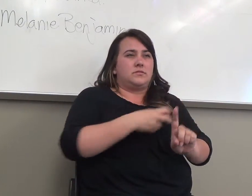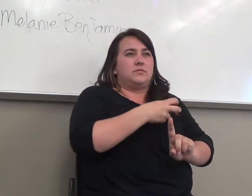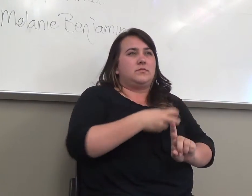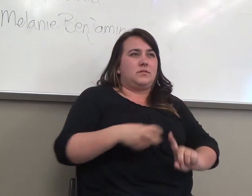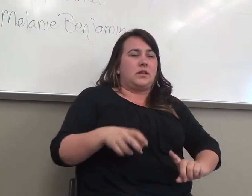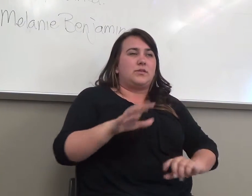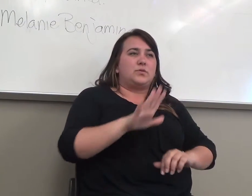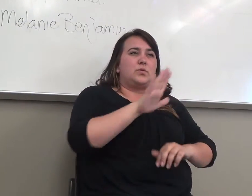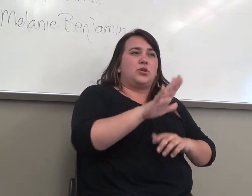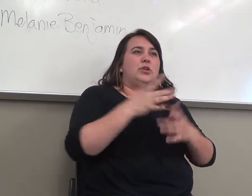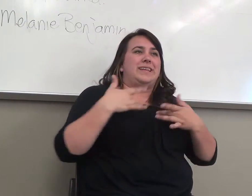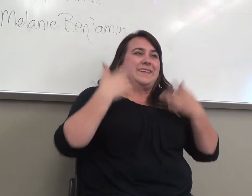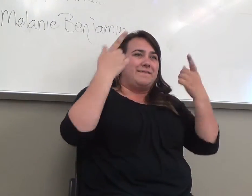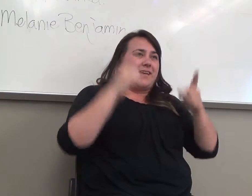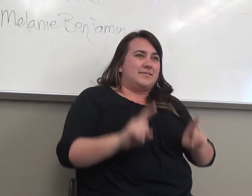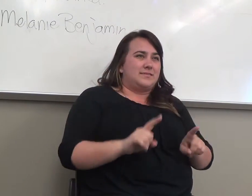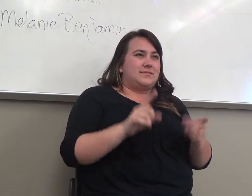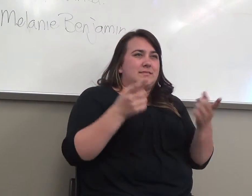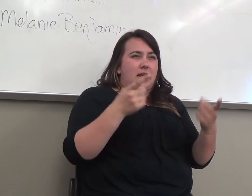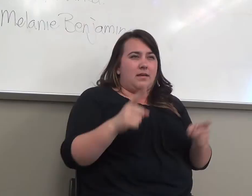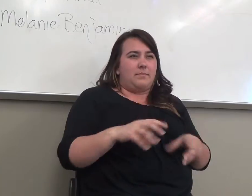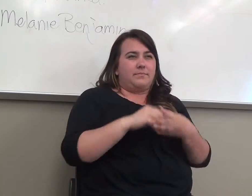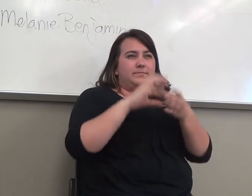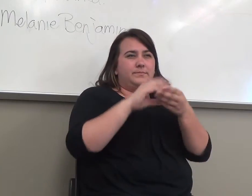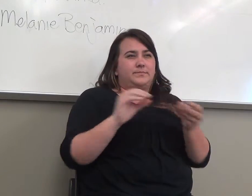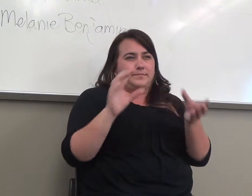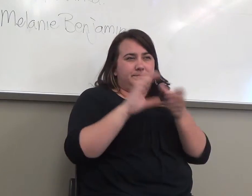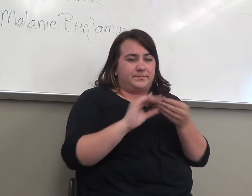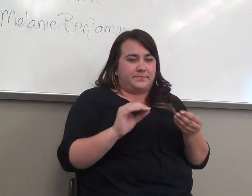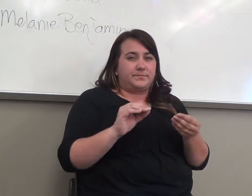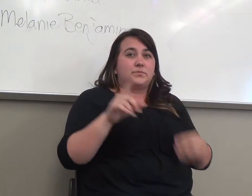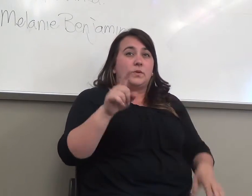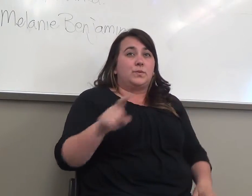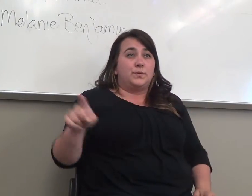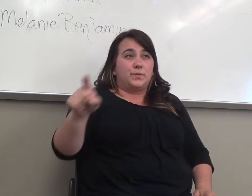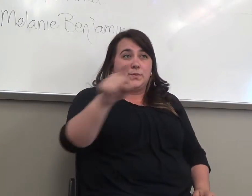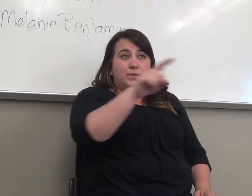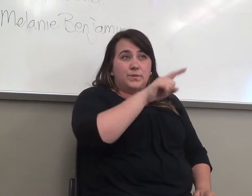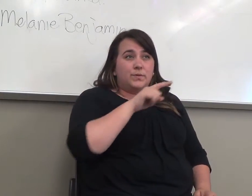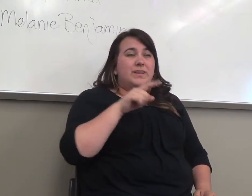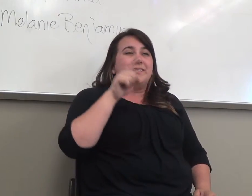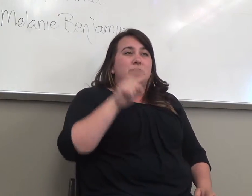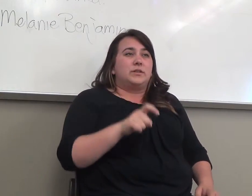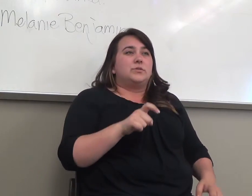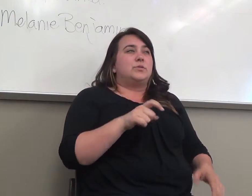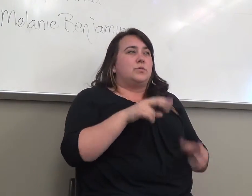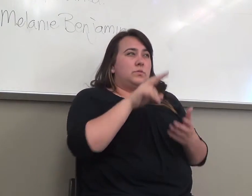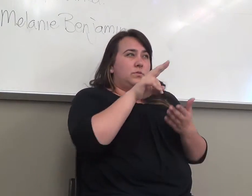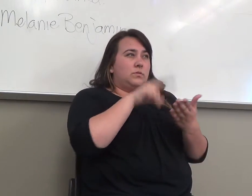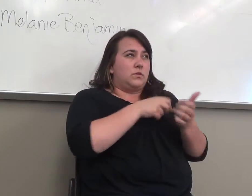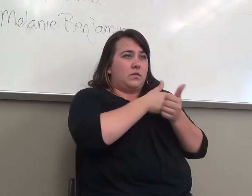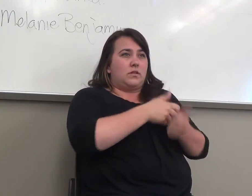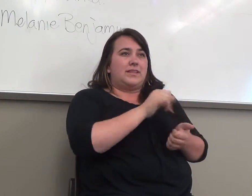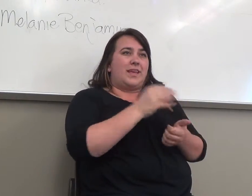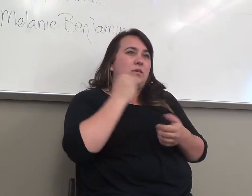her events in that story. So you guys needed to do that homework, and that is due